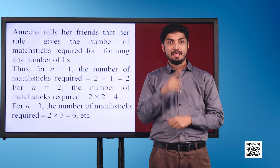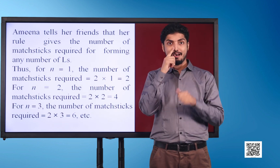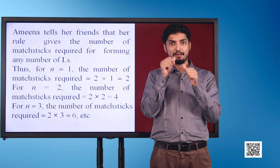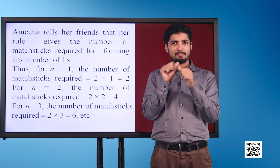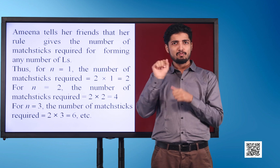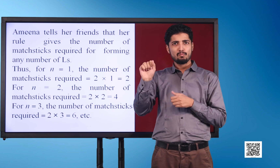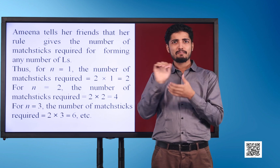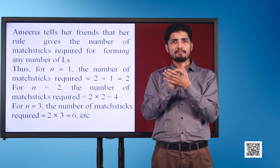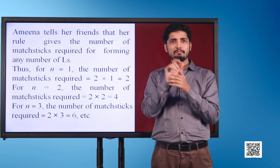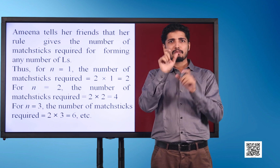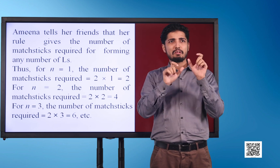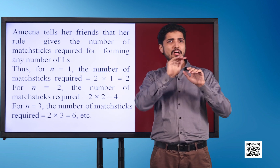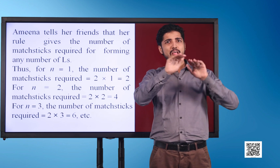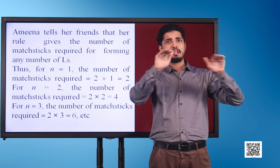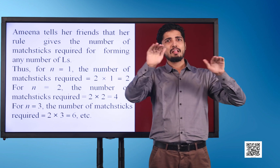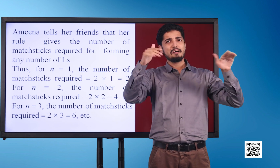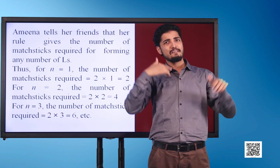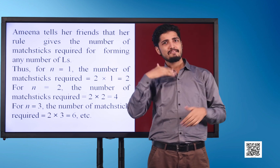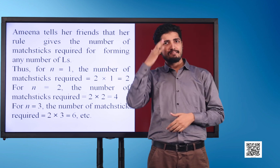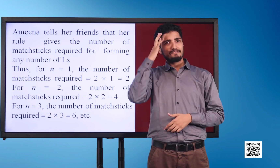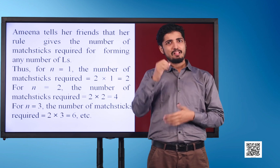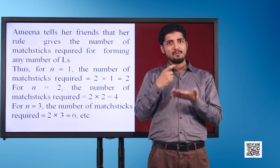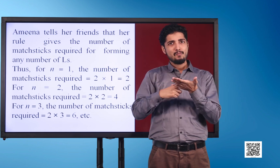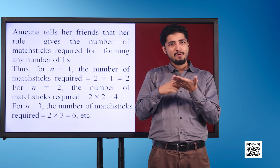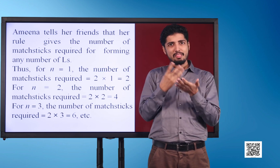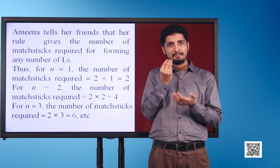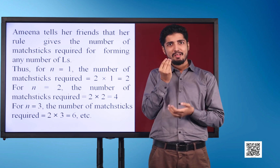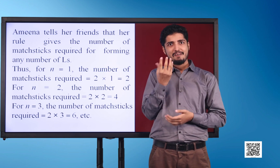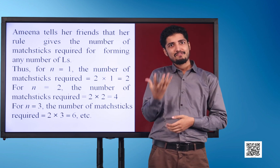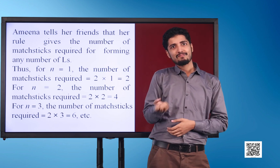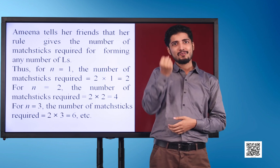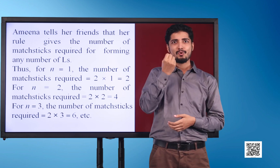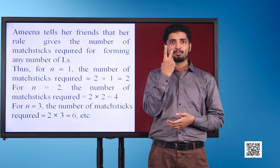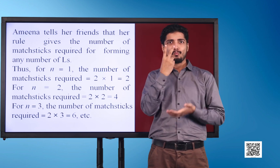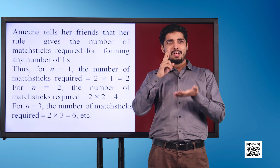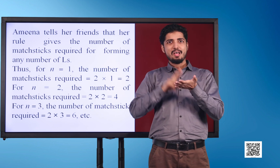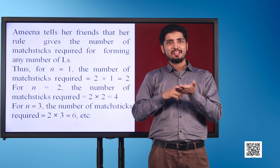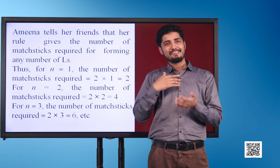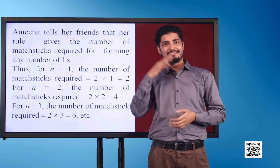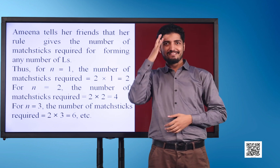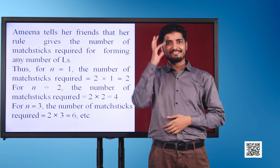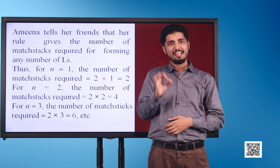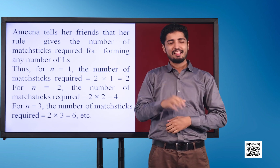Amina tells her friends that her rule gives the number of matchsticks required for forming any number of